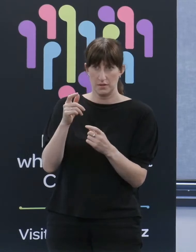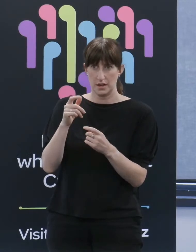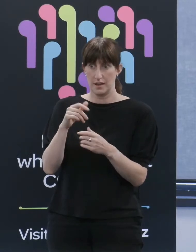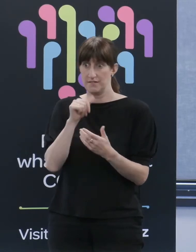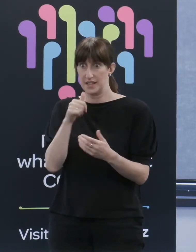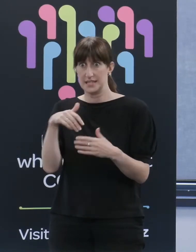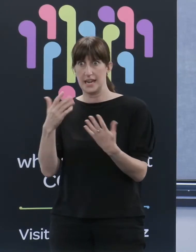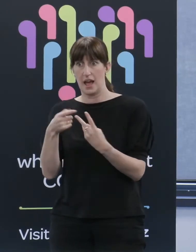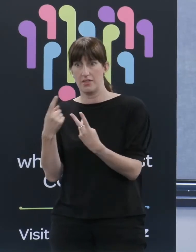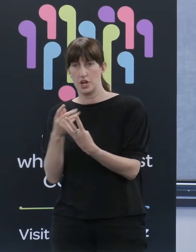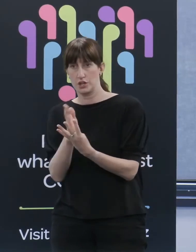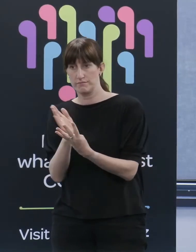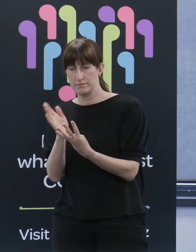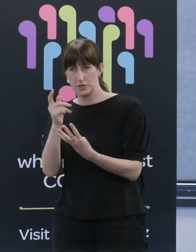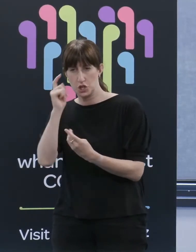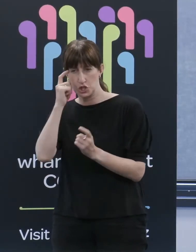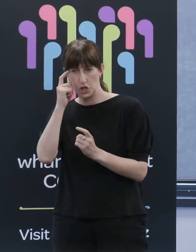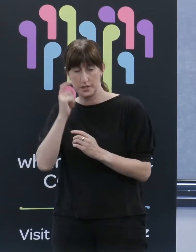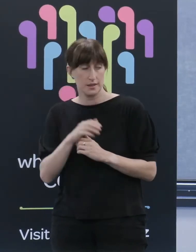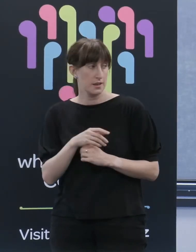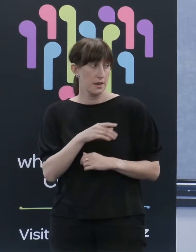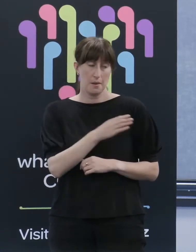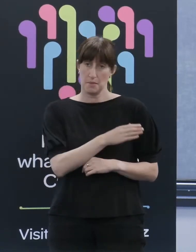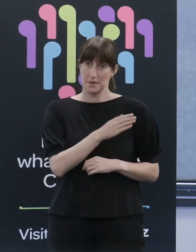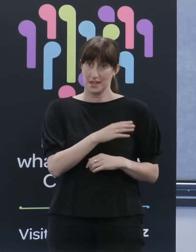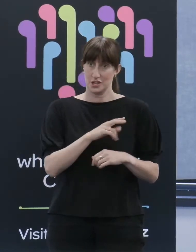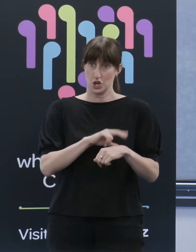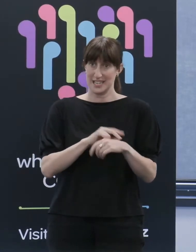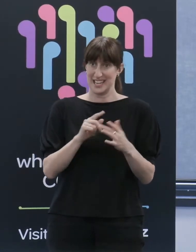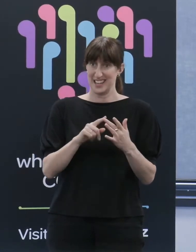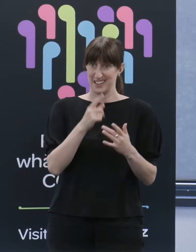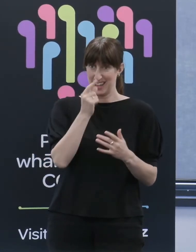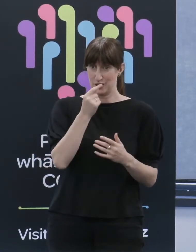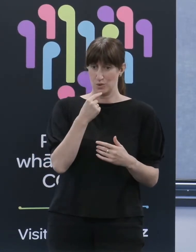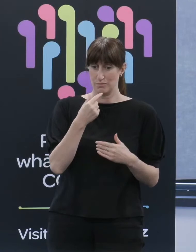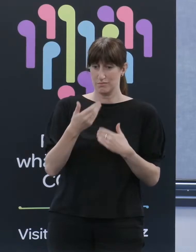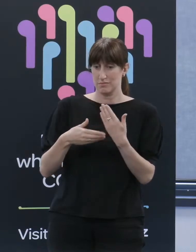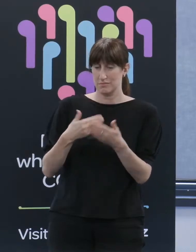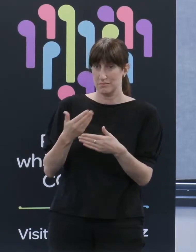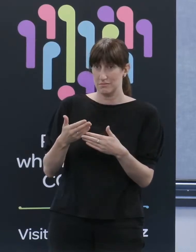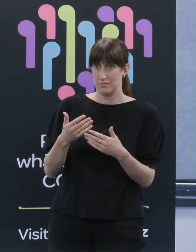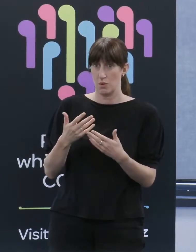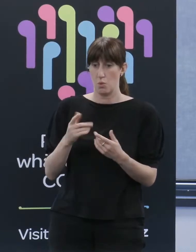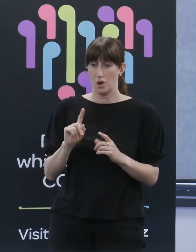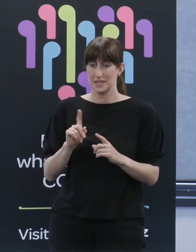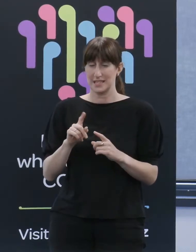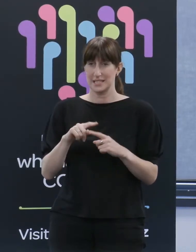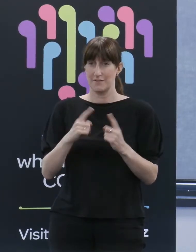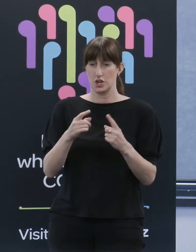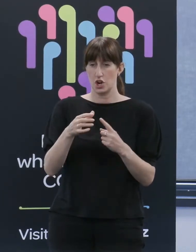on the spot here, some of the different scenarios that we're looking at for potential new variants of concern.